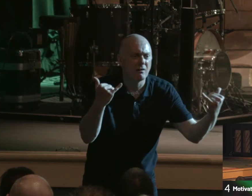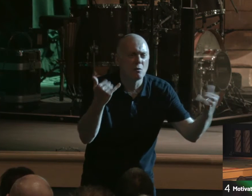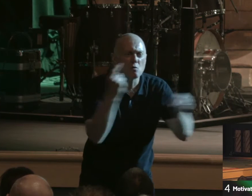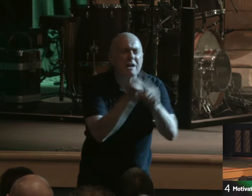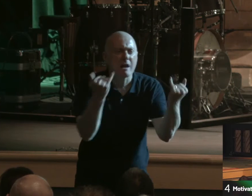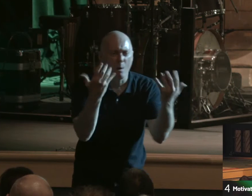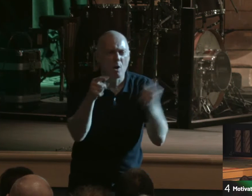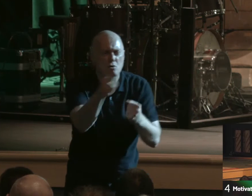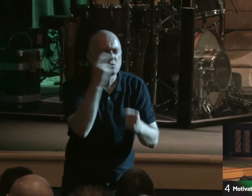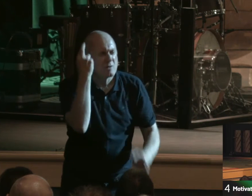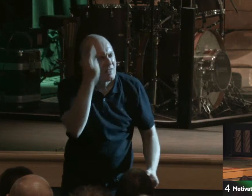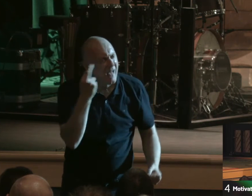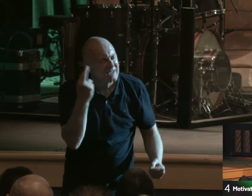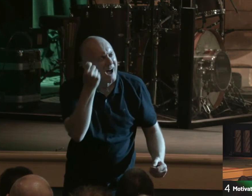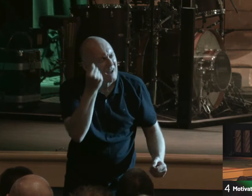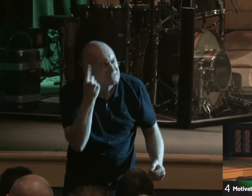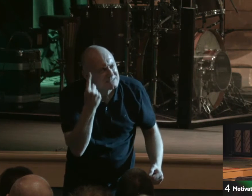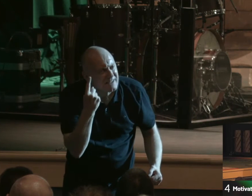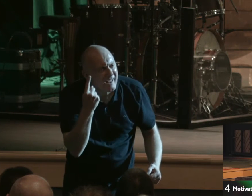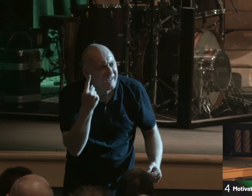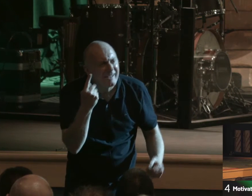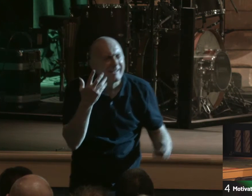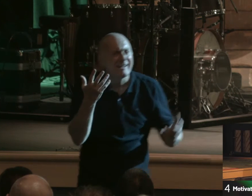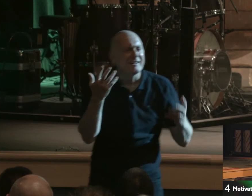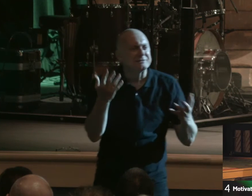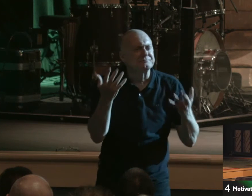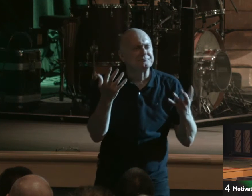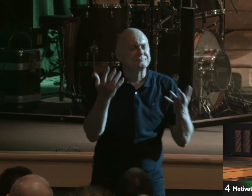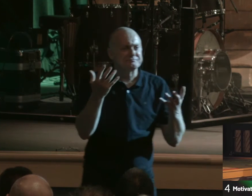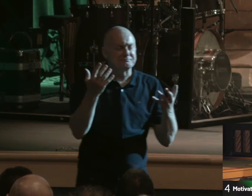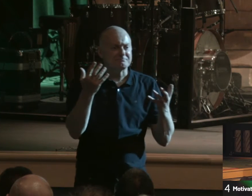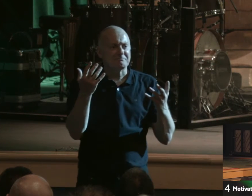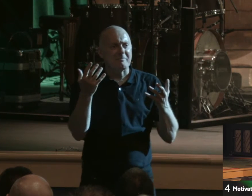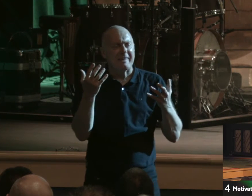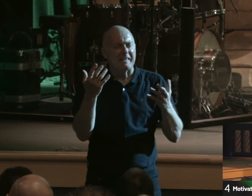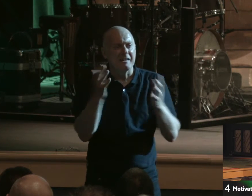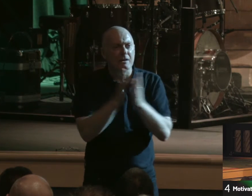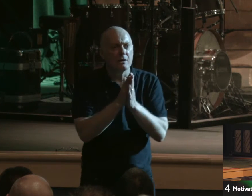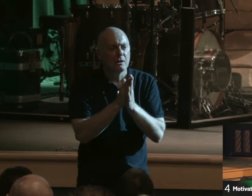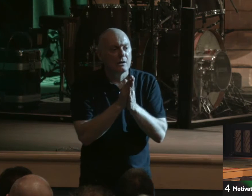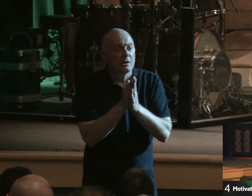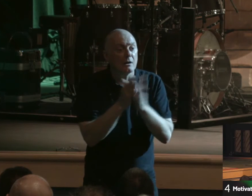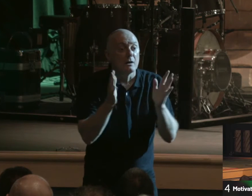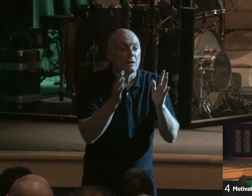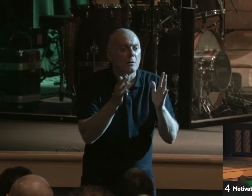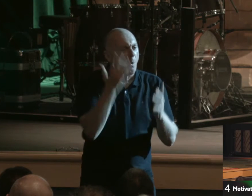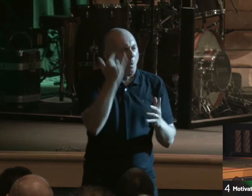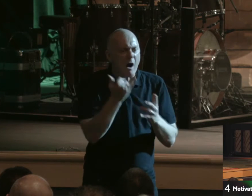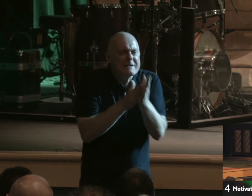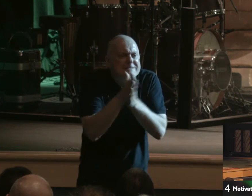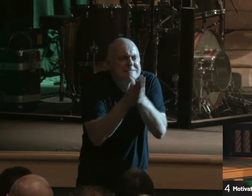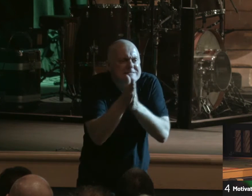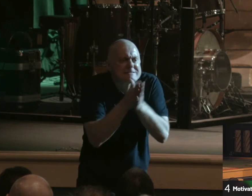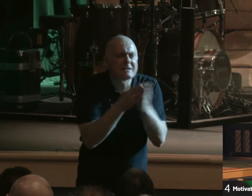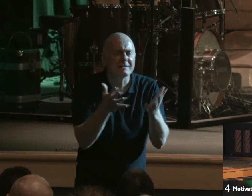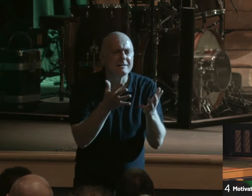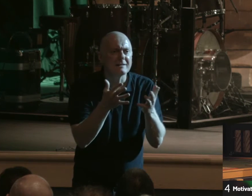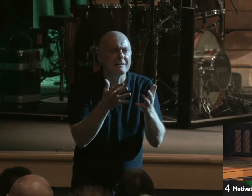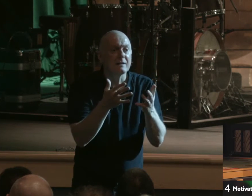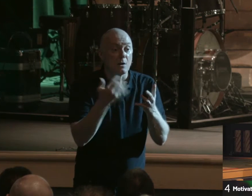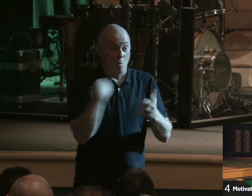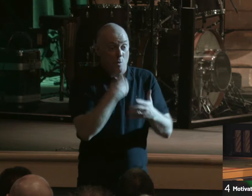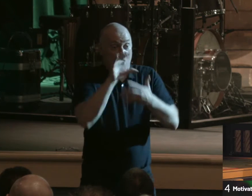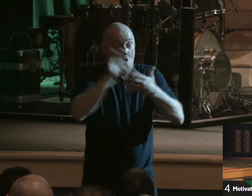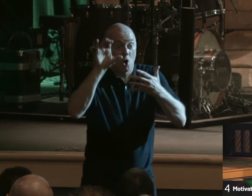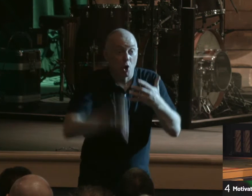now. Just to understand all that this has been leading to. Look at the source of the motivation. Look at this. We have